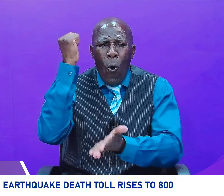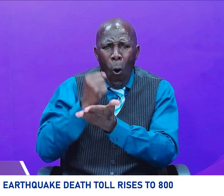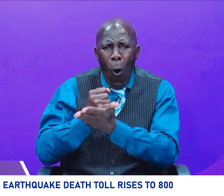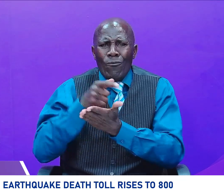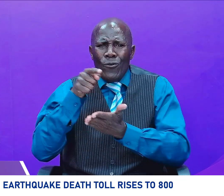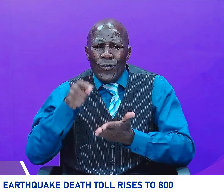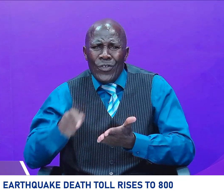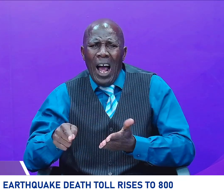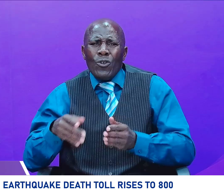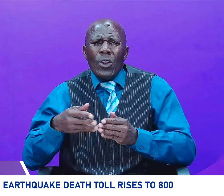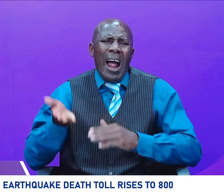Zabihullah